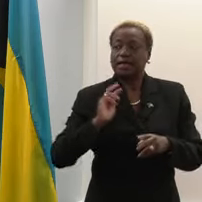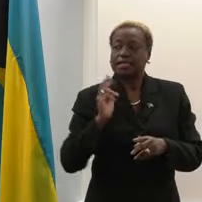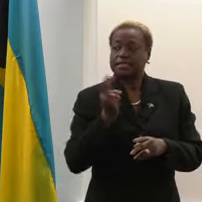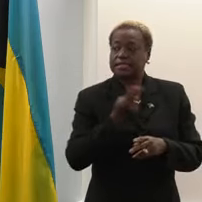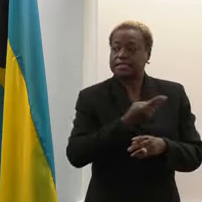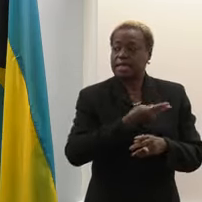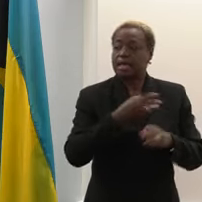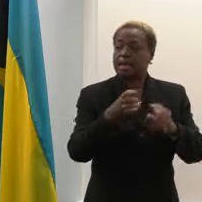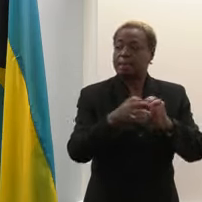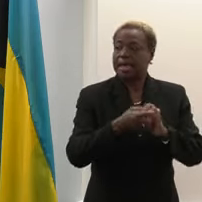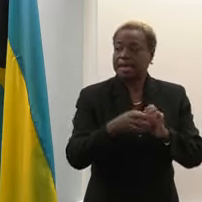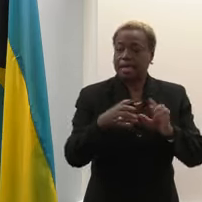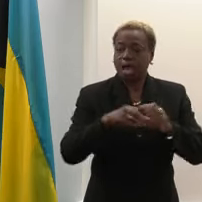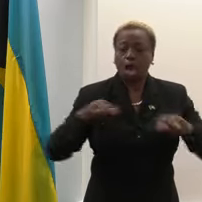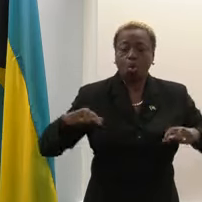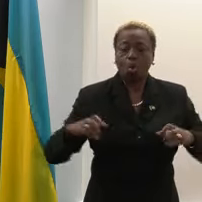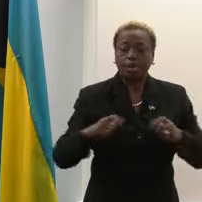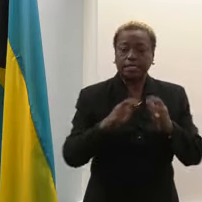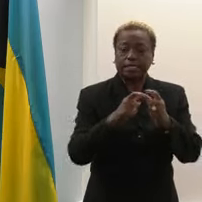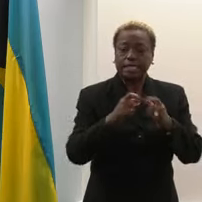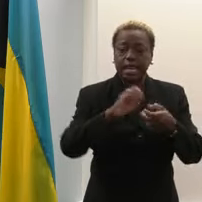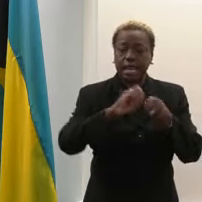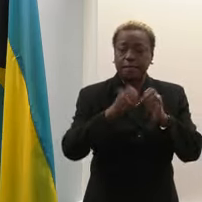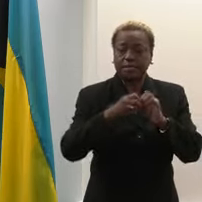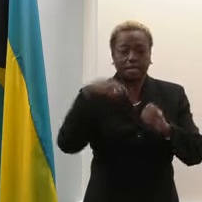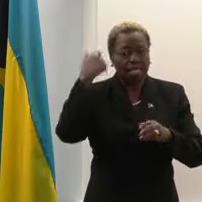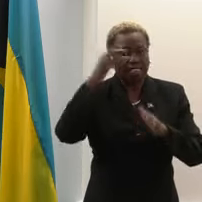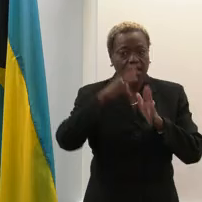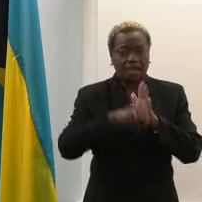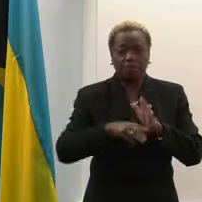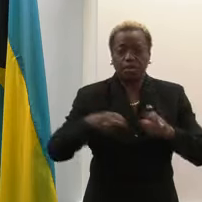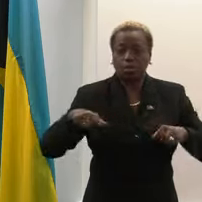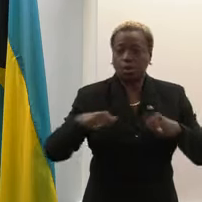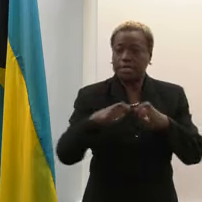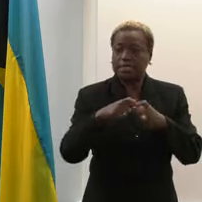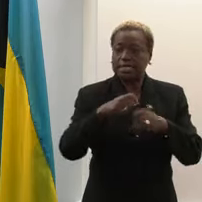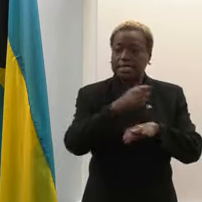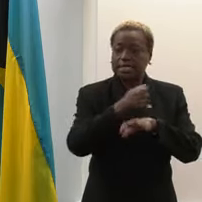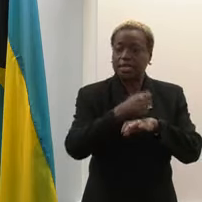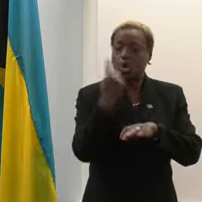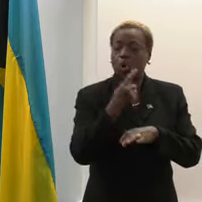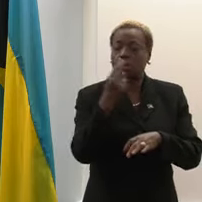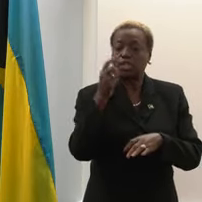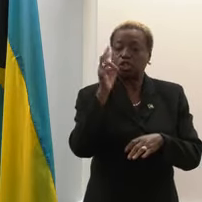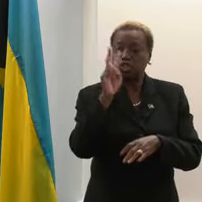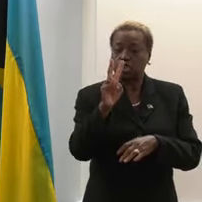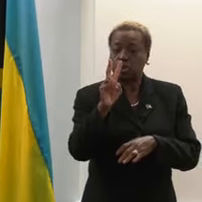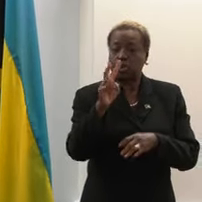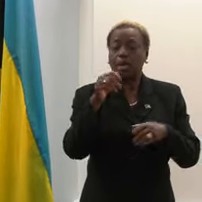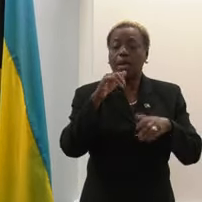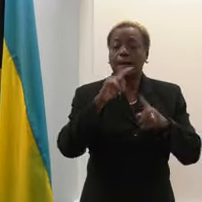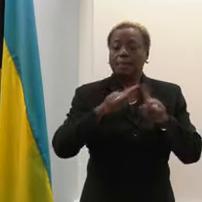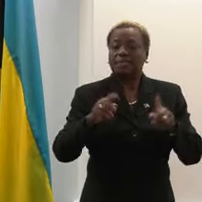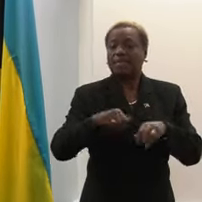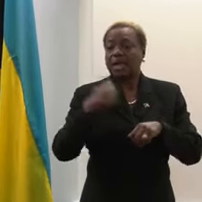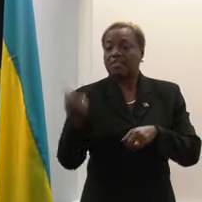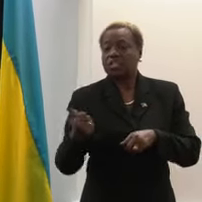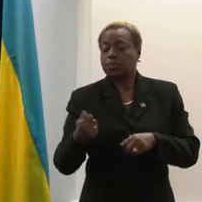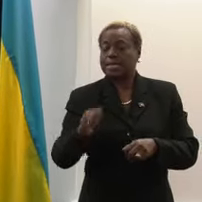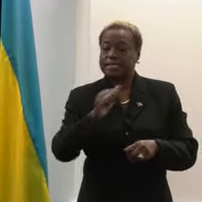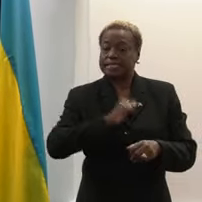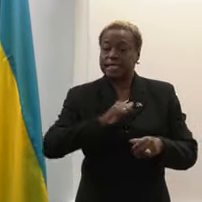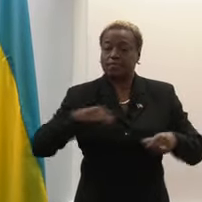our quarantine numbers. The government quarantine site had only two, but we had the remainder in